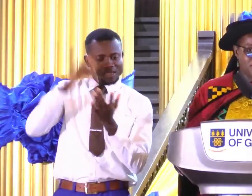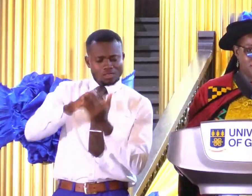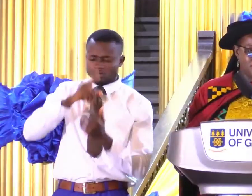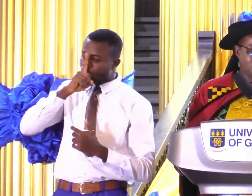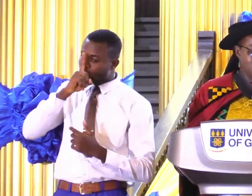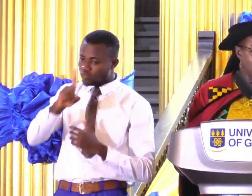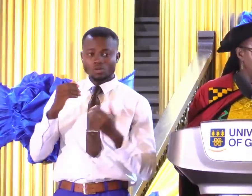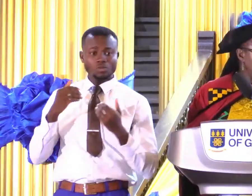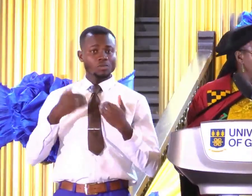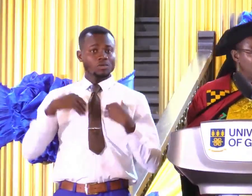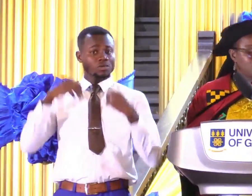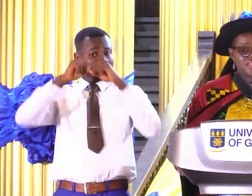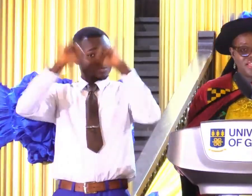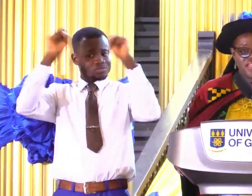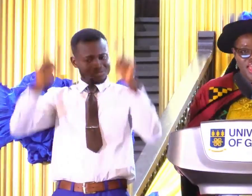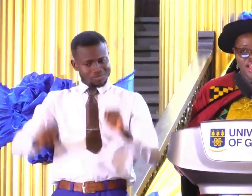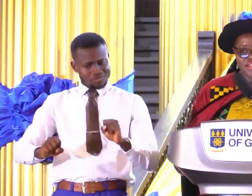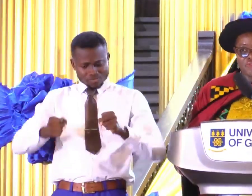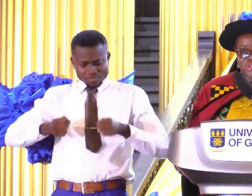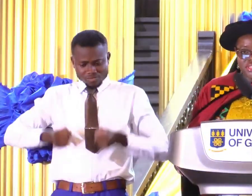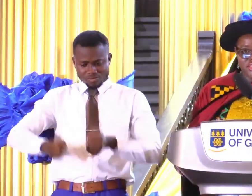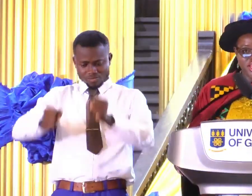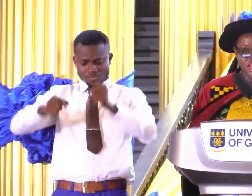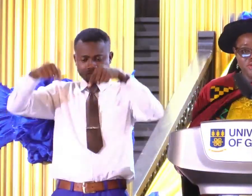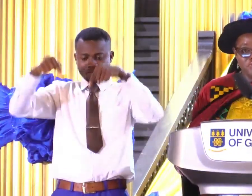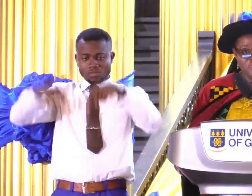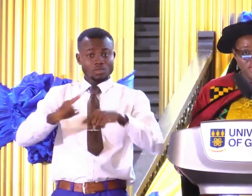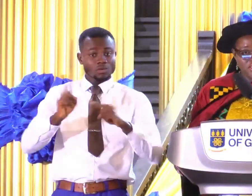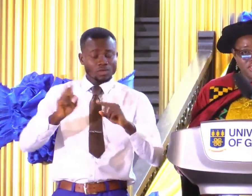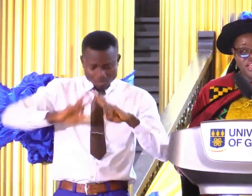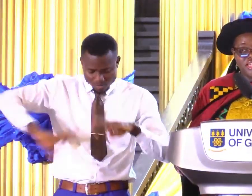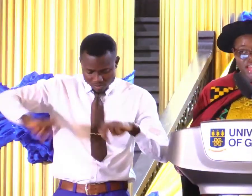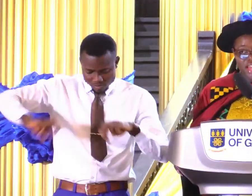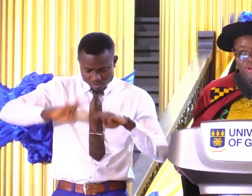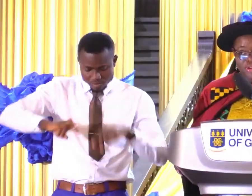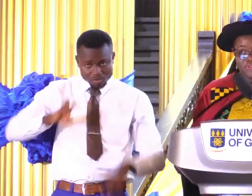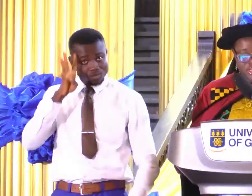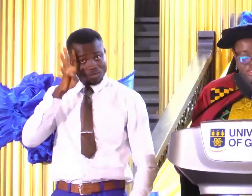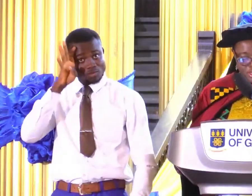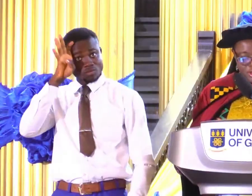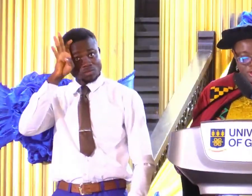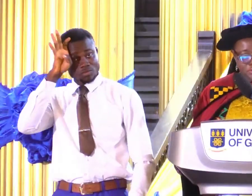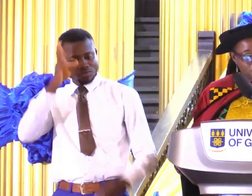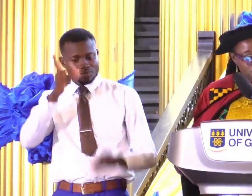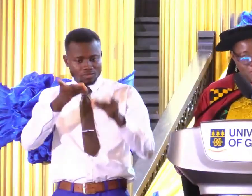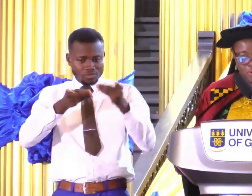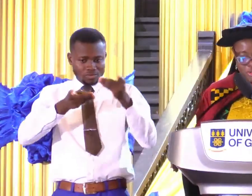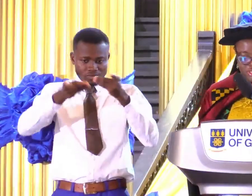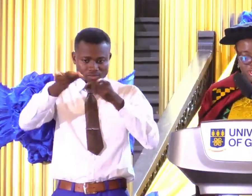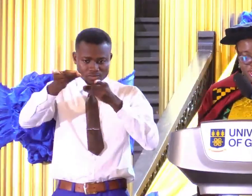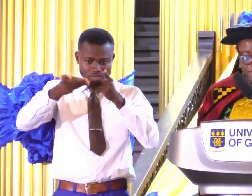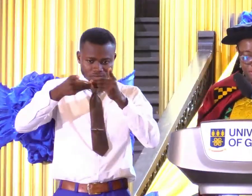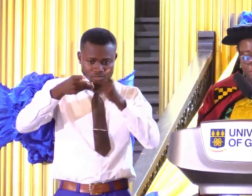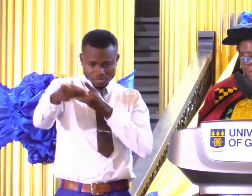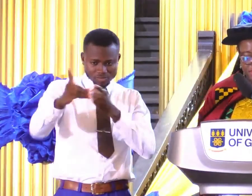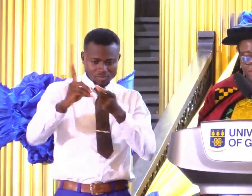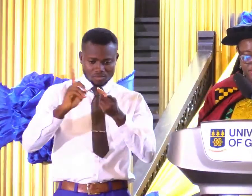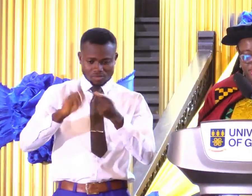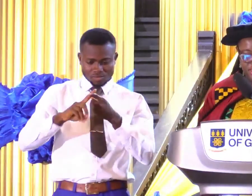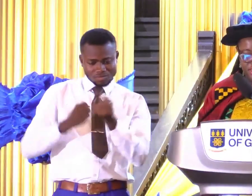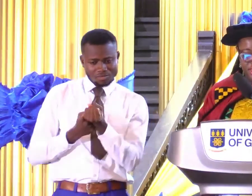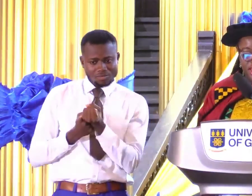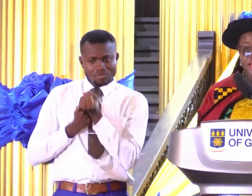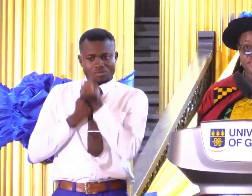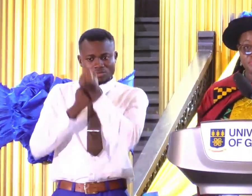the systems and the structures here at our Research and Innovation Directorate to support